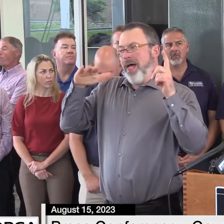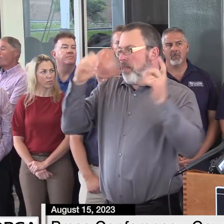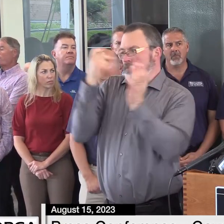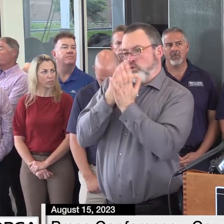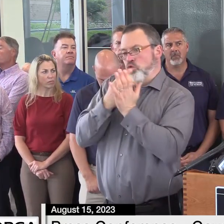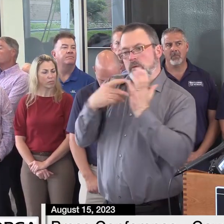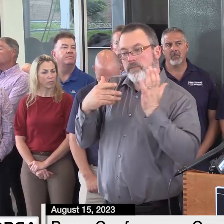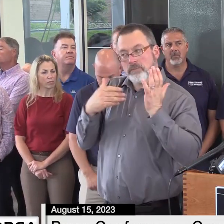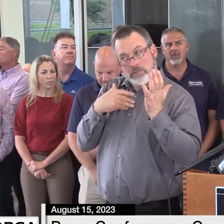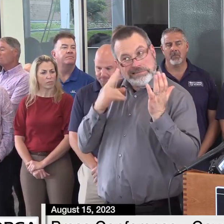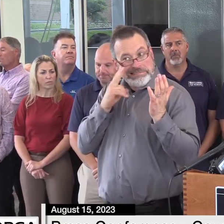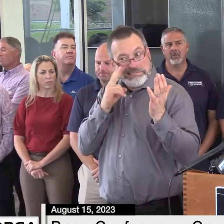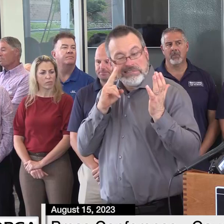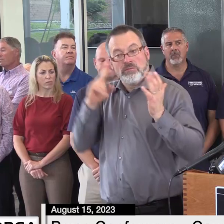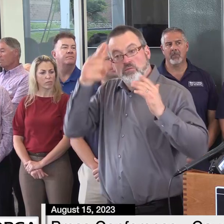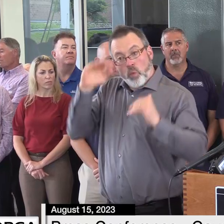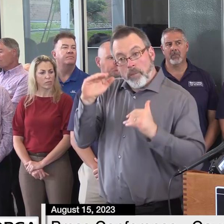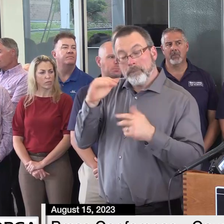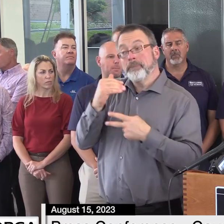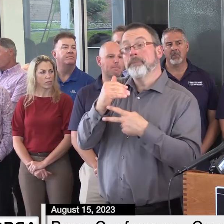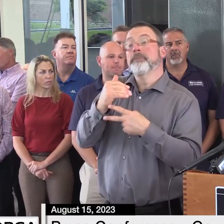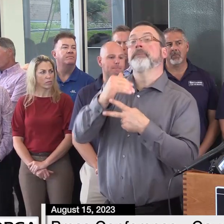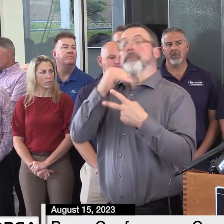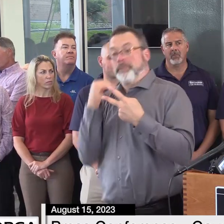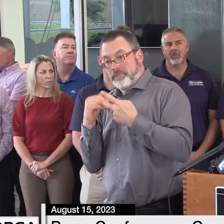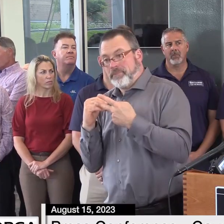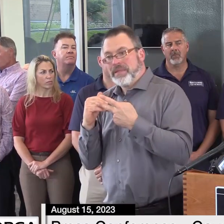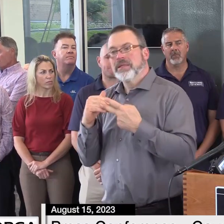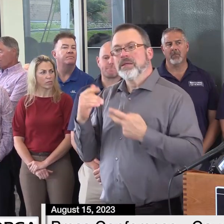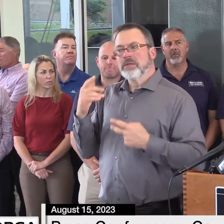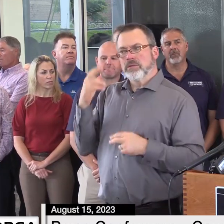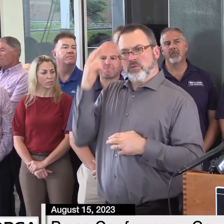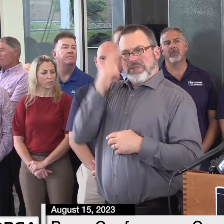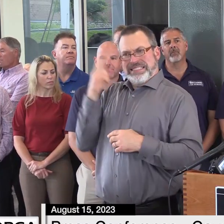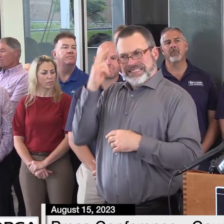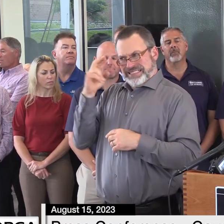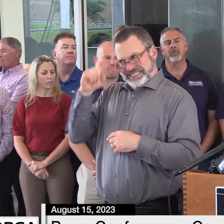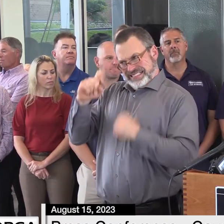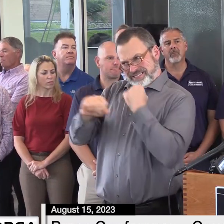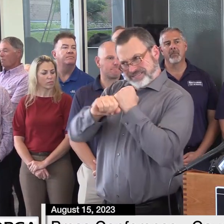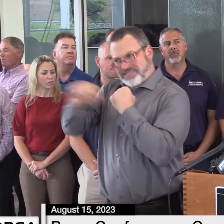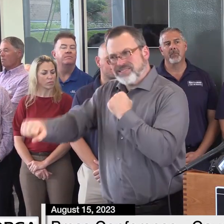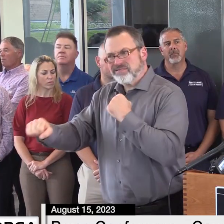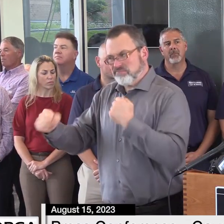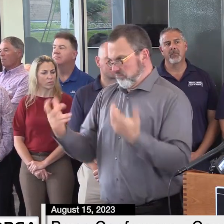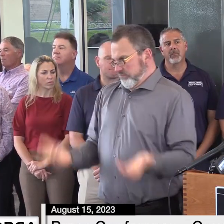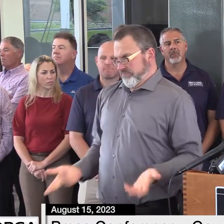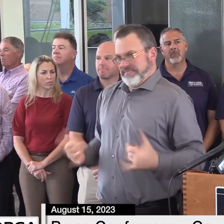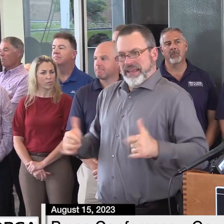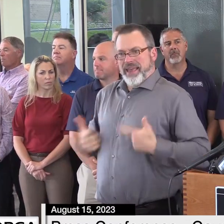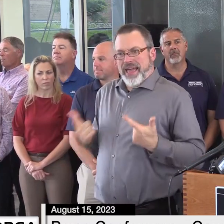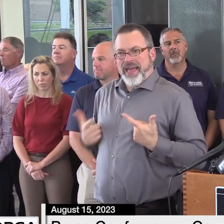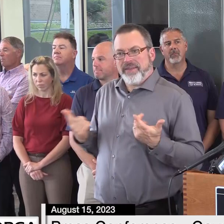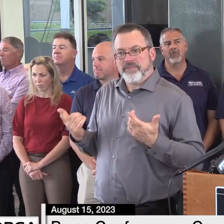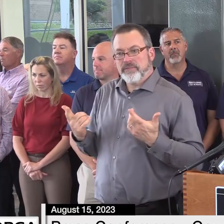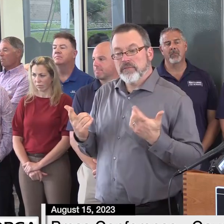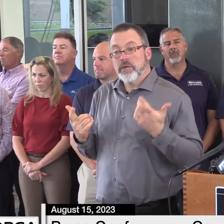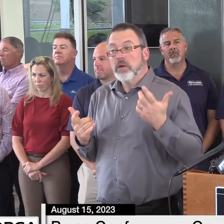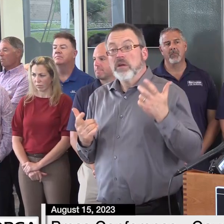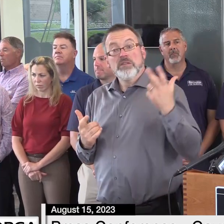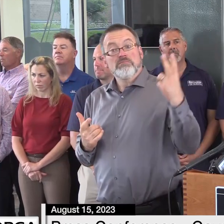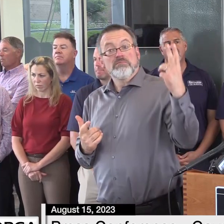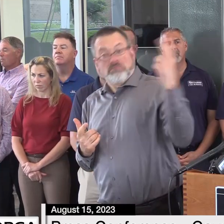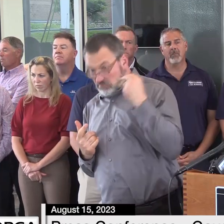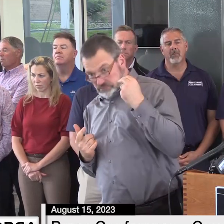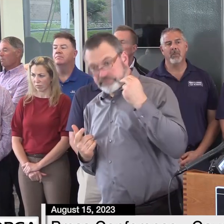our arguments for support during a longer period of time. If they disagree at that point, we can